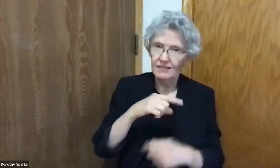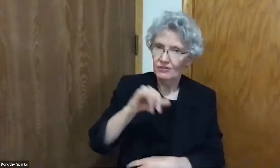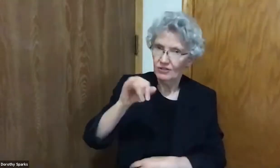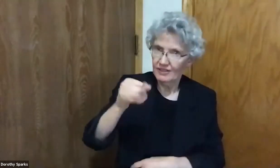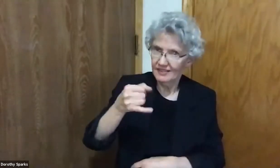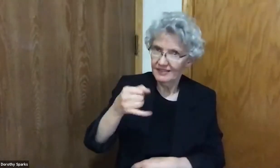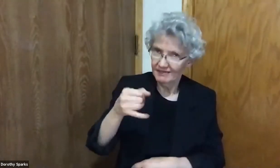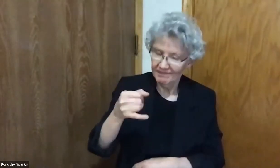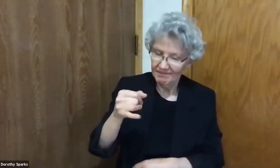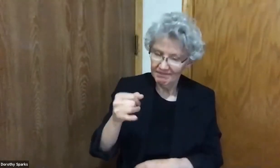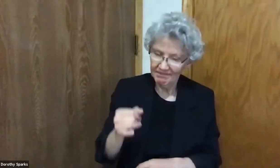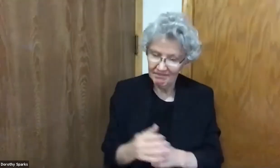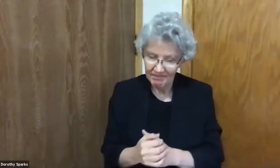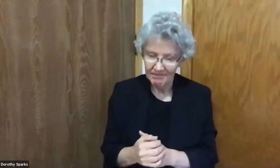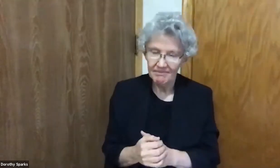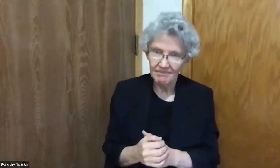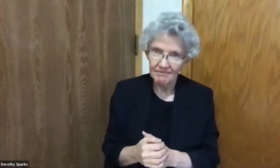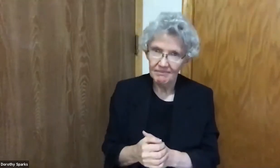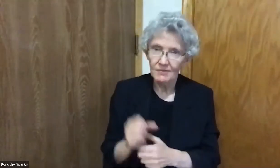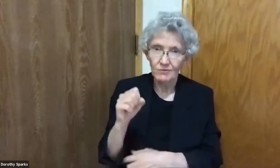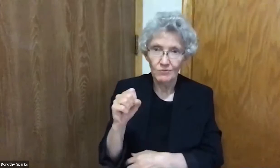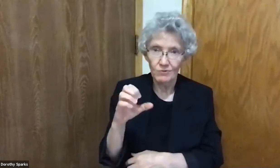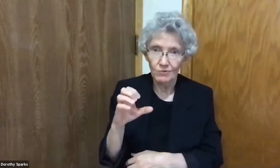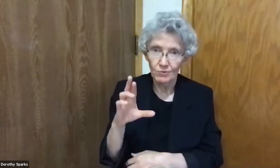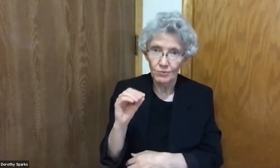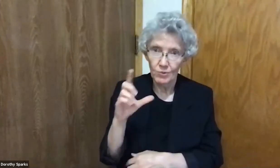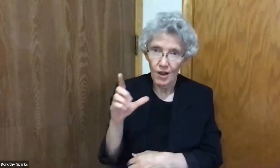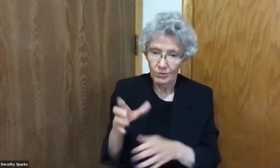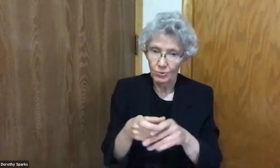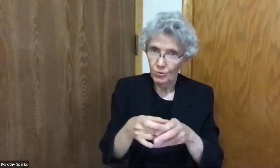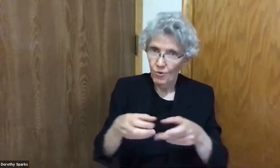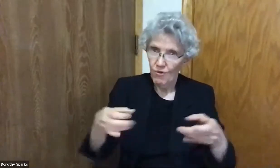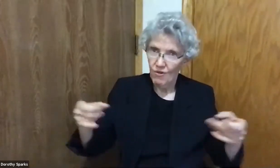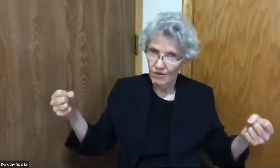this sign for Baruch and this sign for Jeremiah.